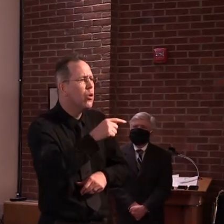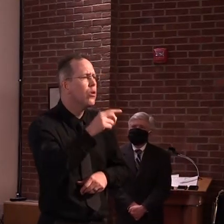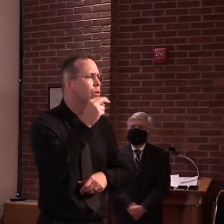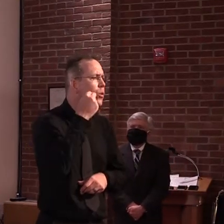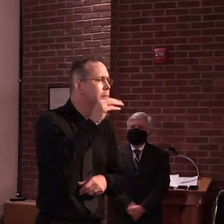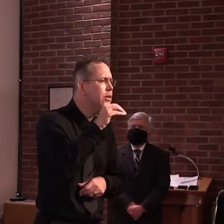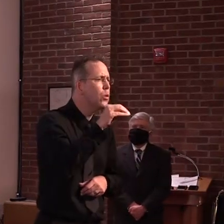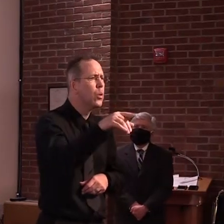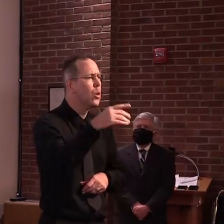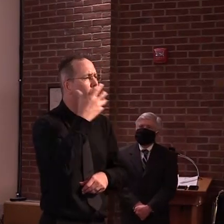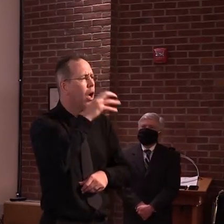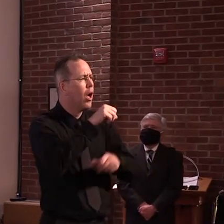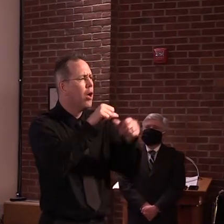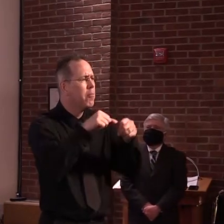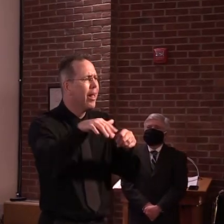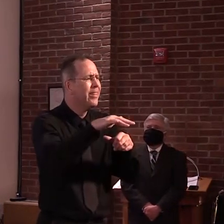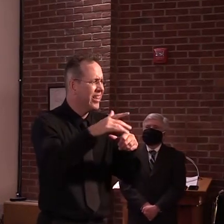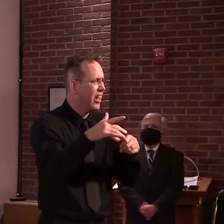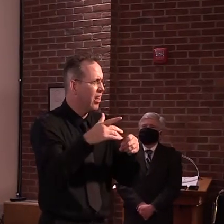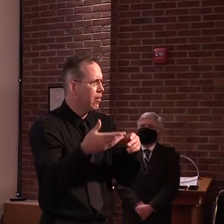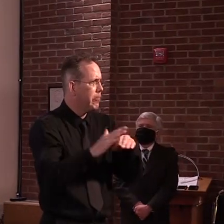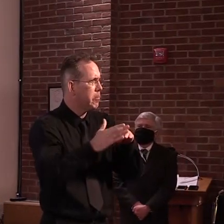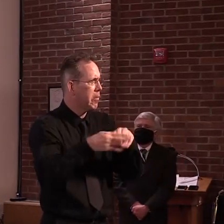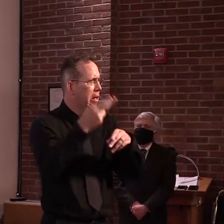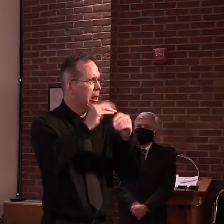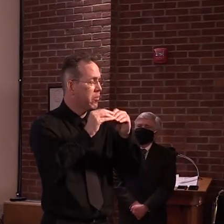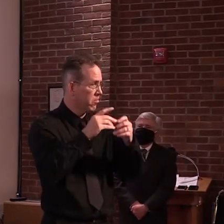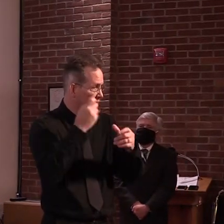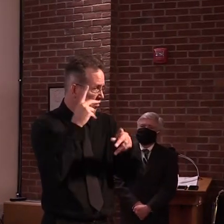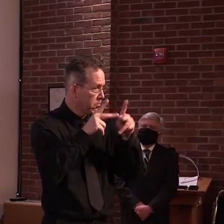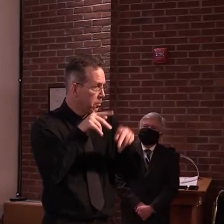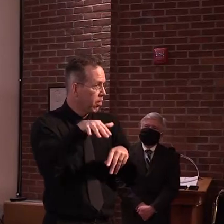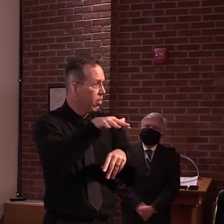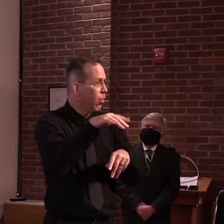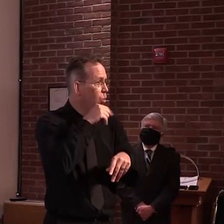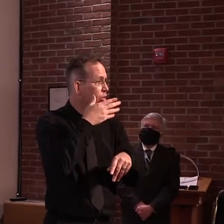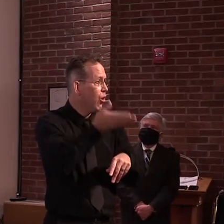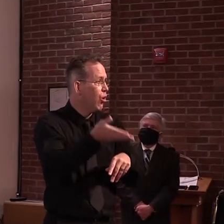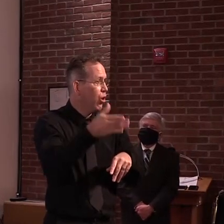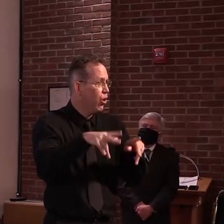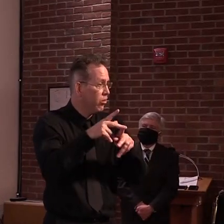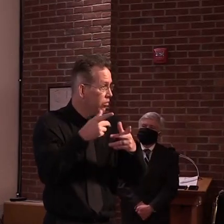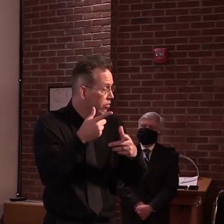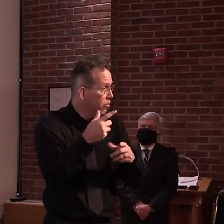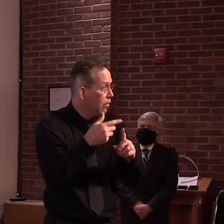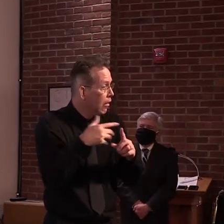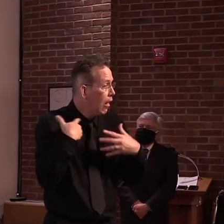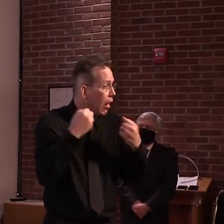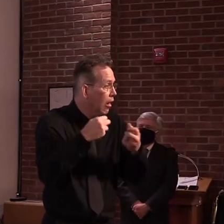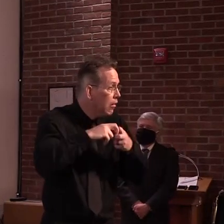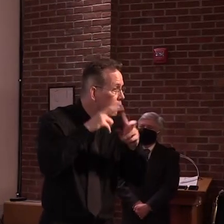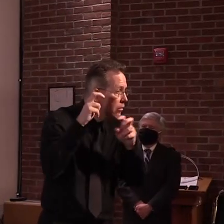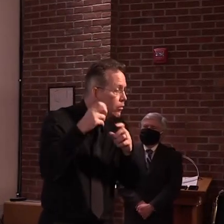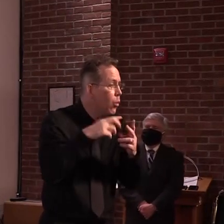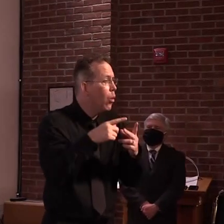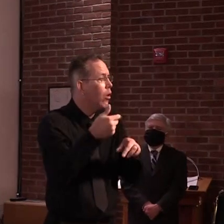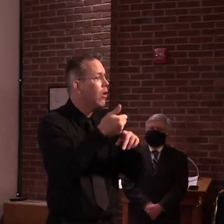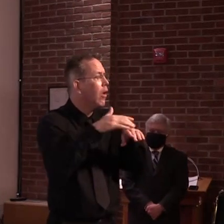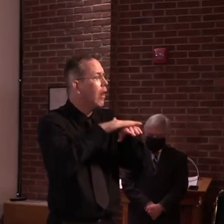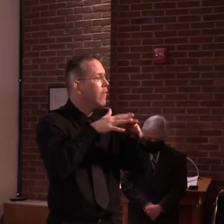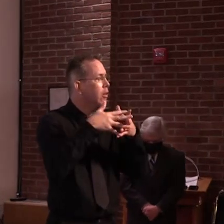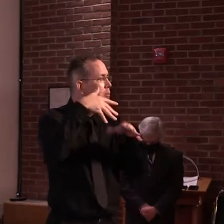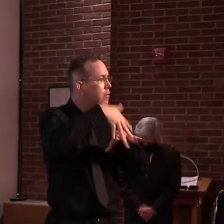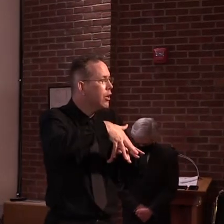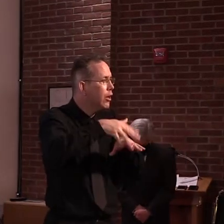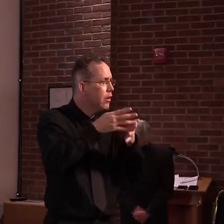I'm not sure about the status of New Mexico. But thanks for allowing me to talk about this for a second, because I don't know the specifics